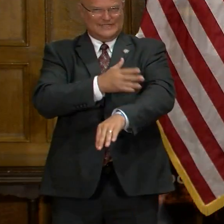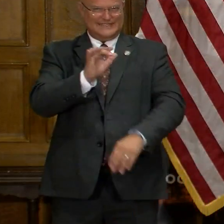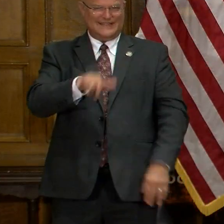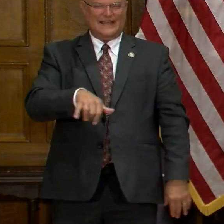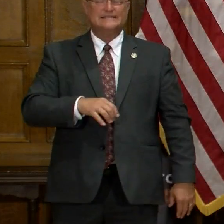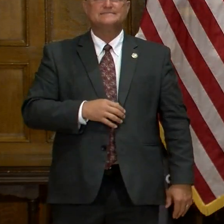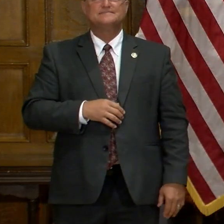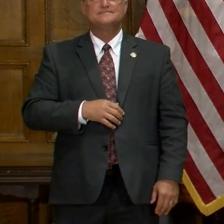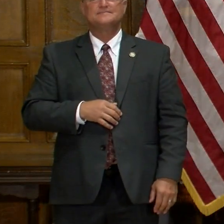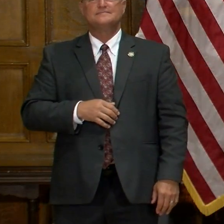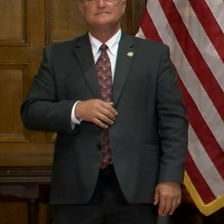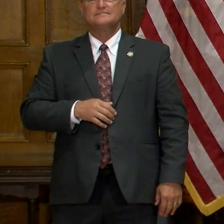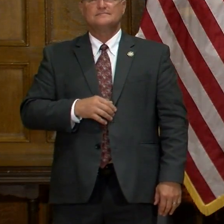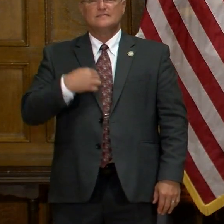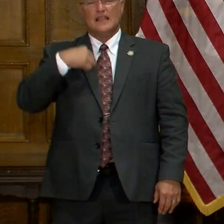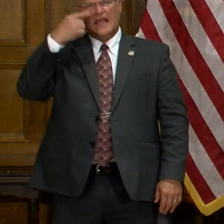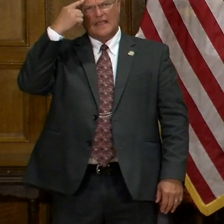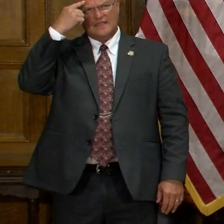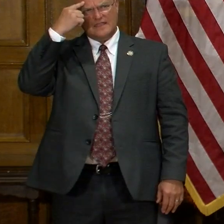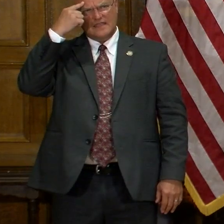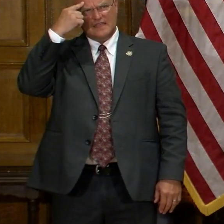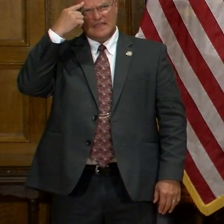that. I believe that